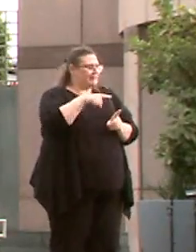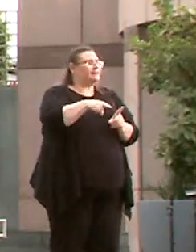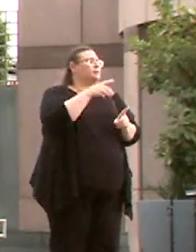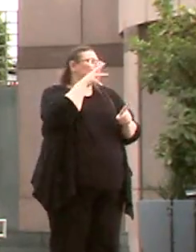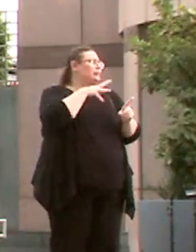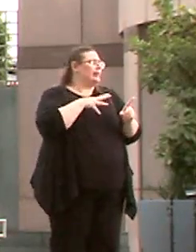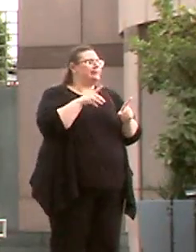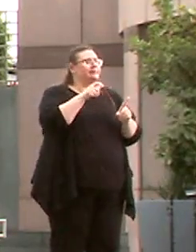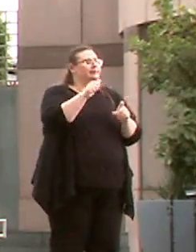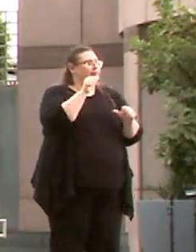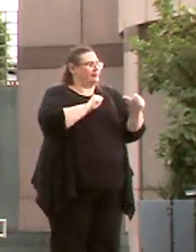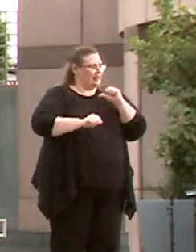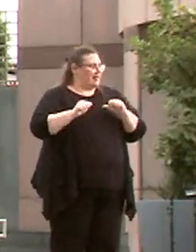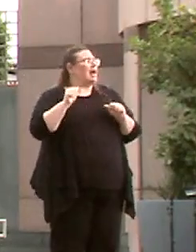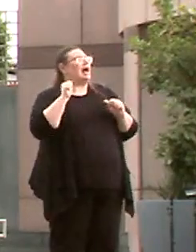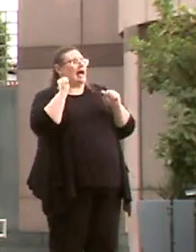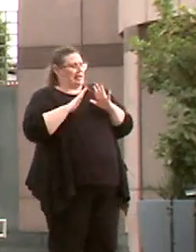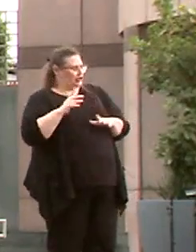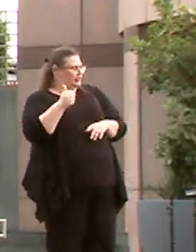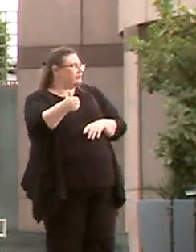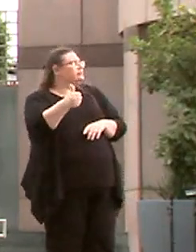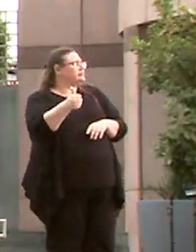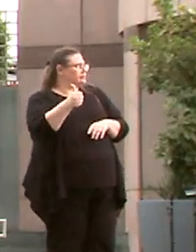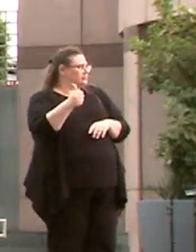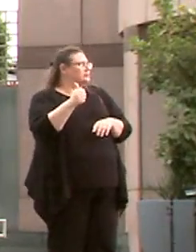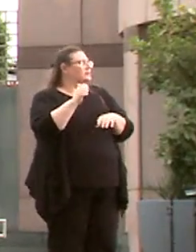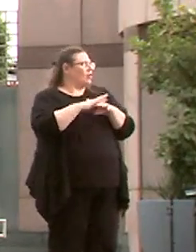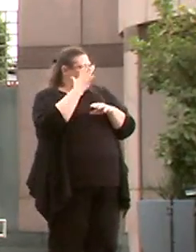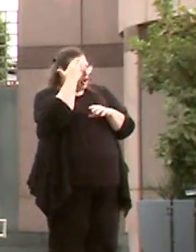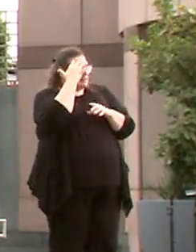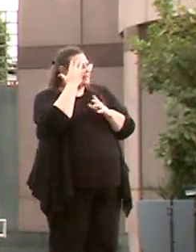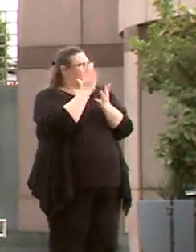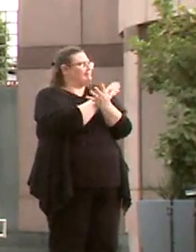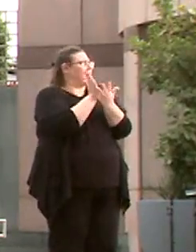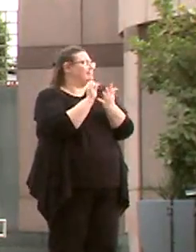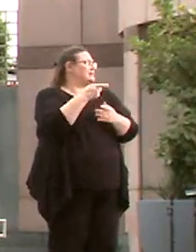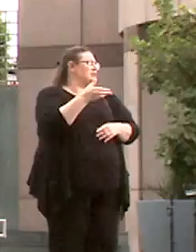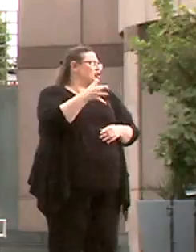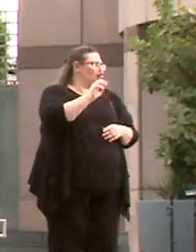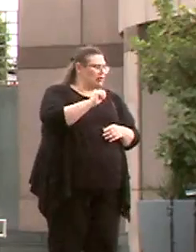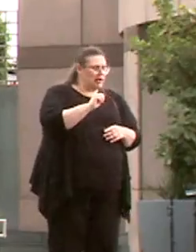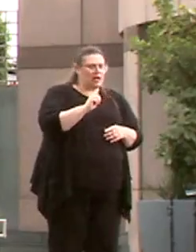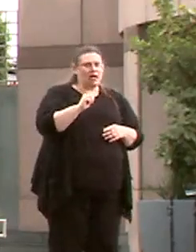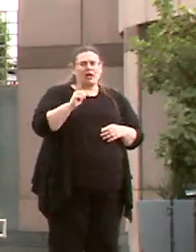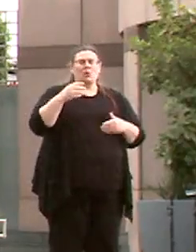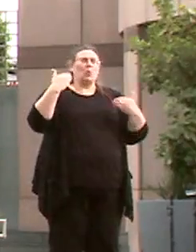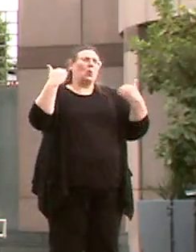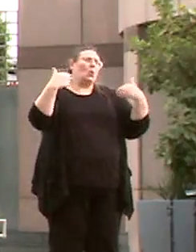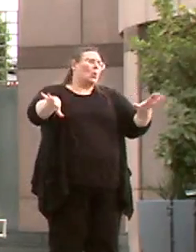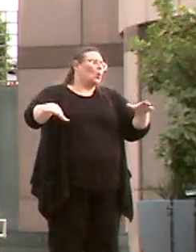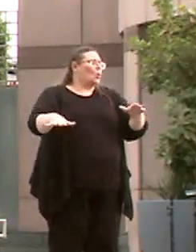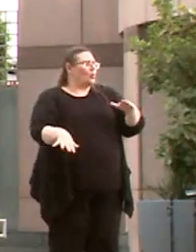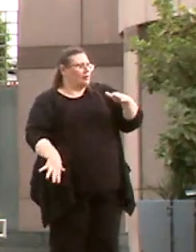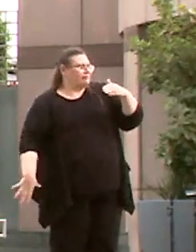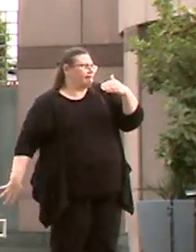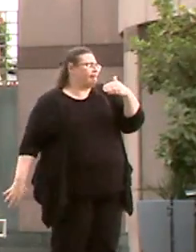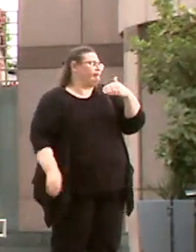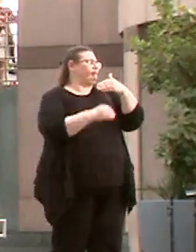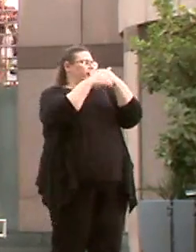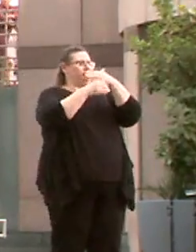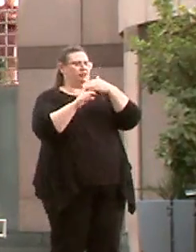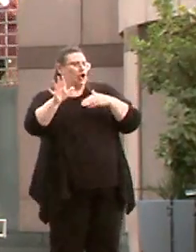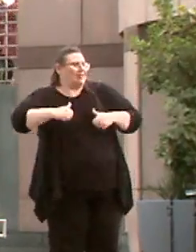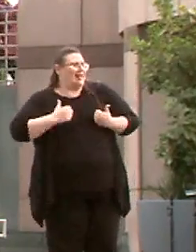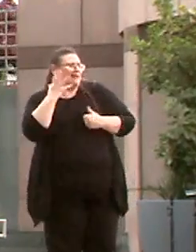was played by an actress who was also on the autism spectrum. And she brought a huge layer of her own